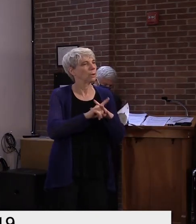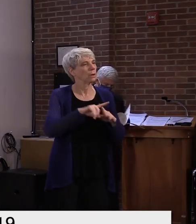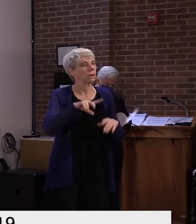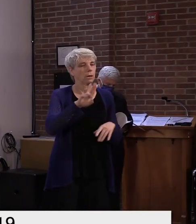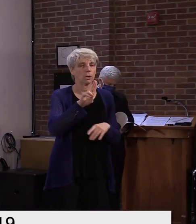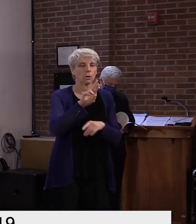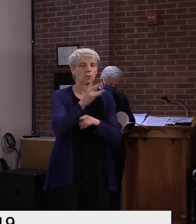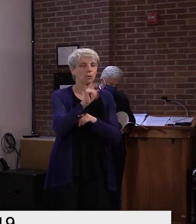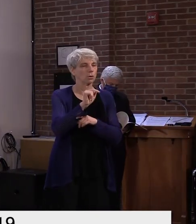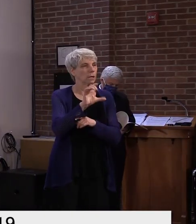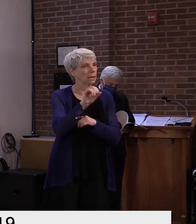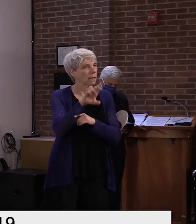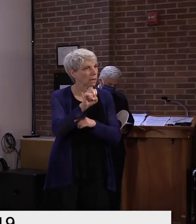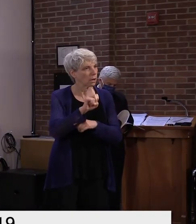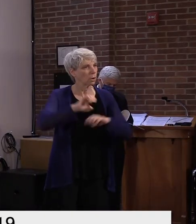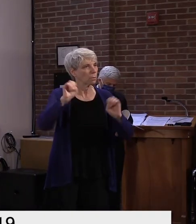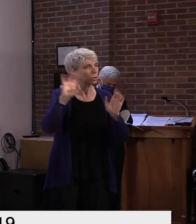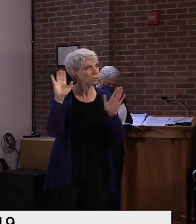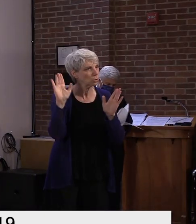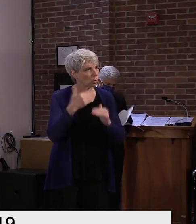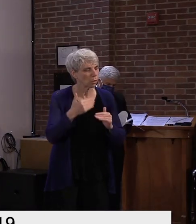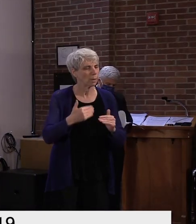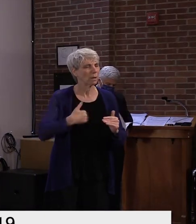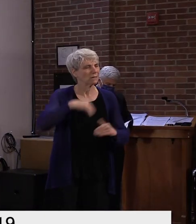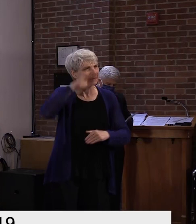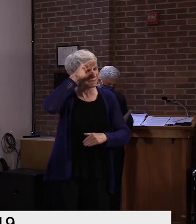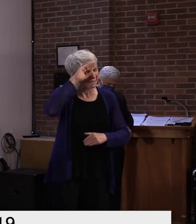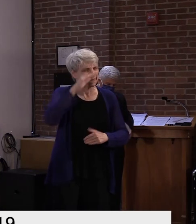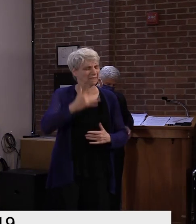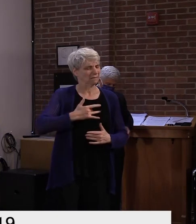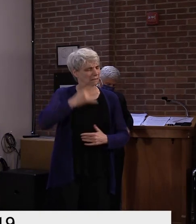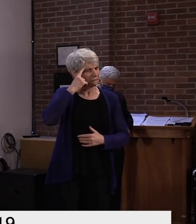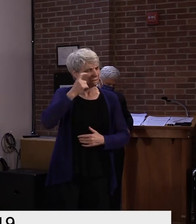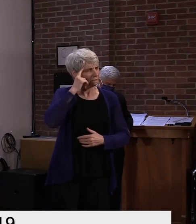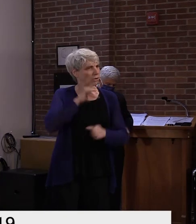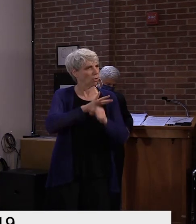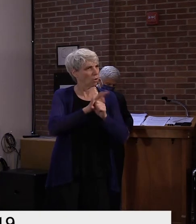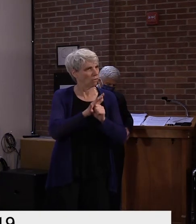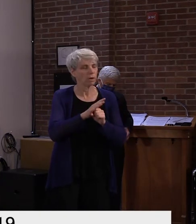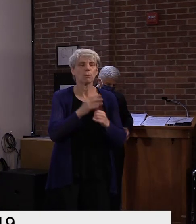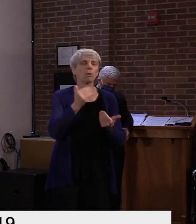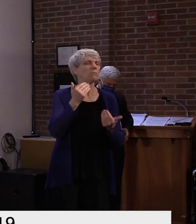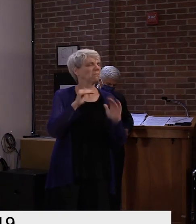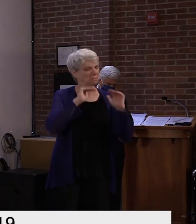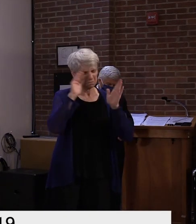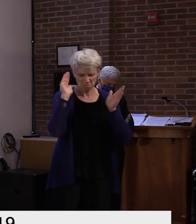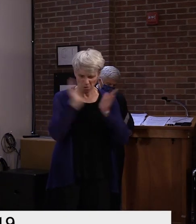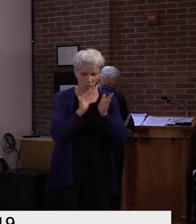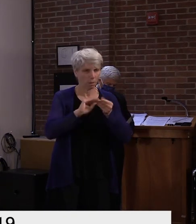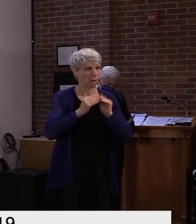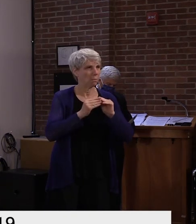steady. That number is continues to be rather low, well below our guardrail, well below